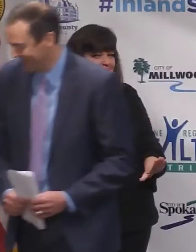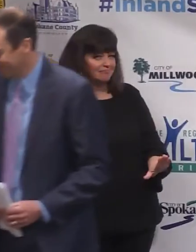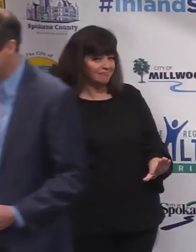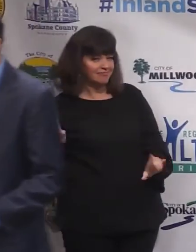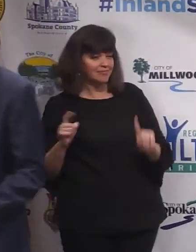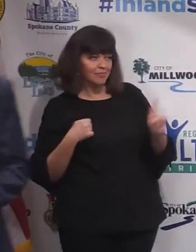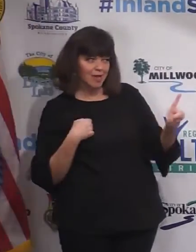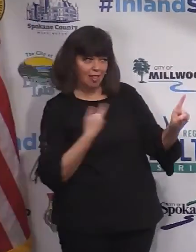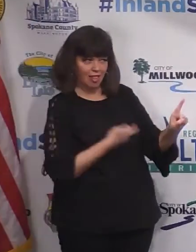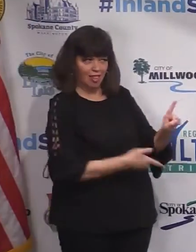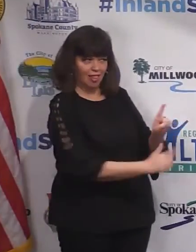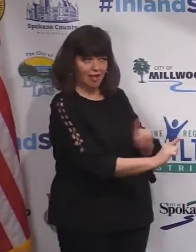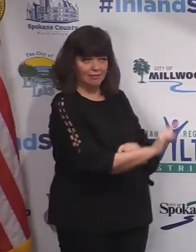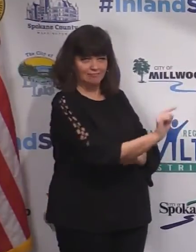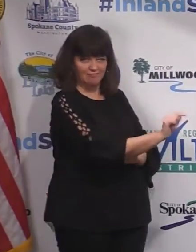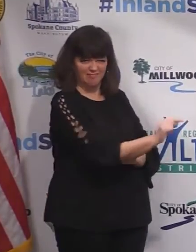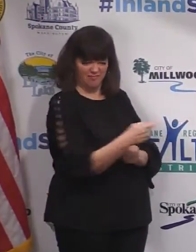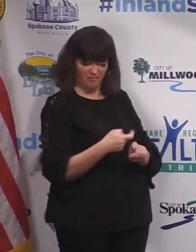that.